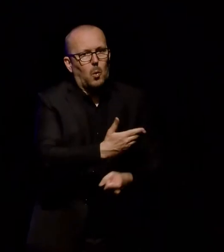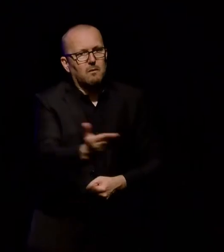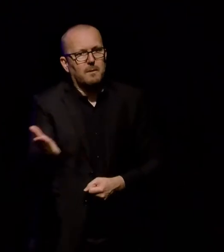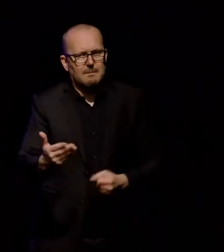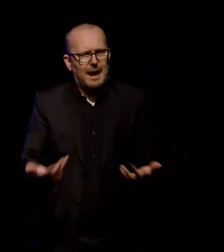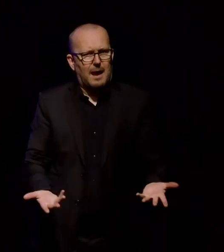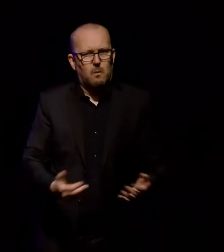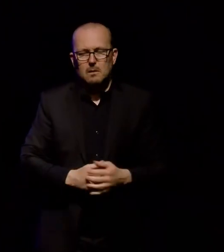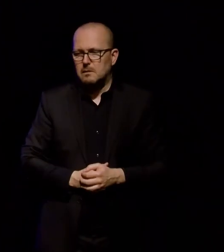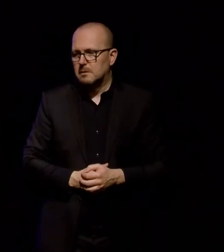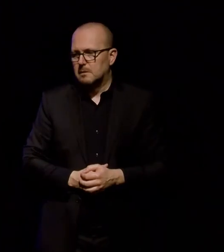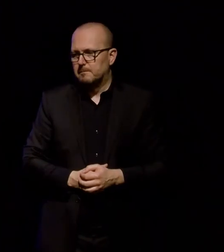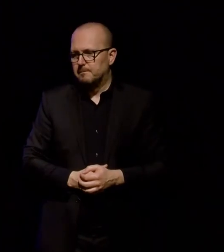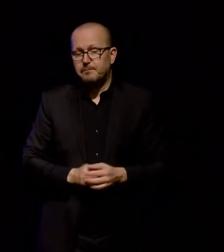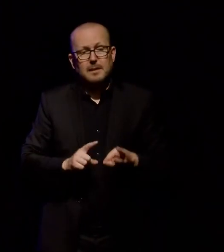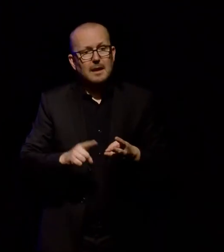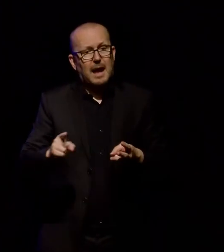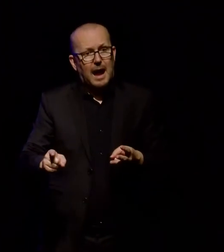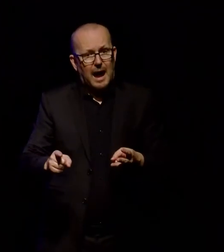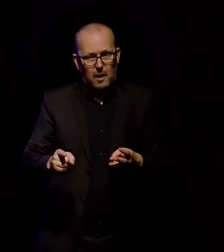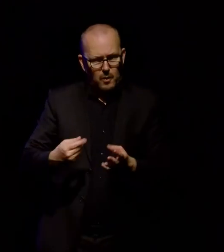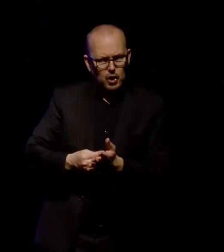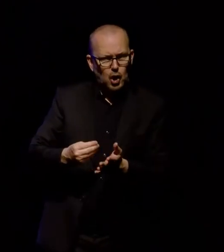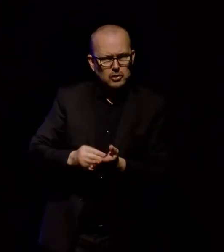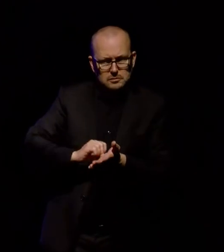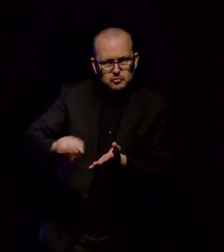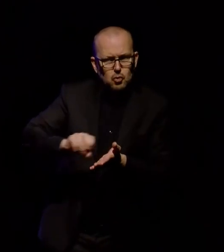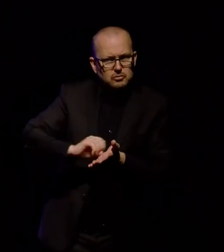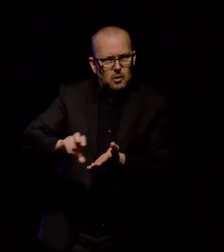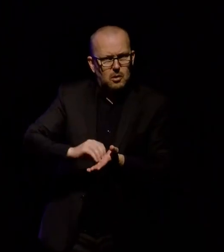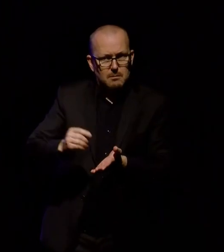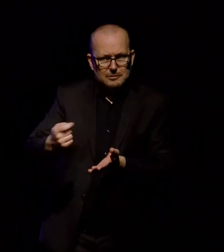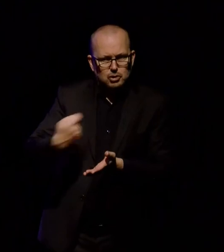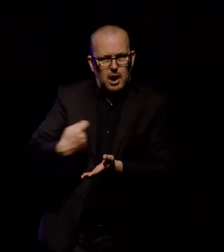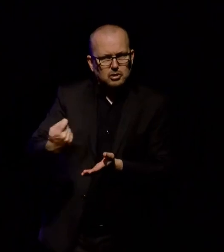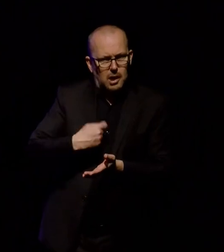How can the library manage the increasing digital infrastructure costs to do all these?